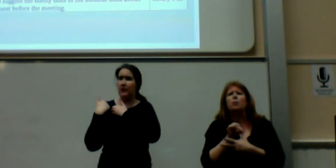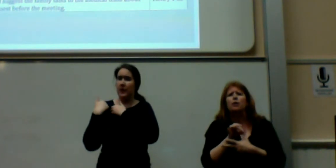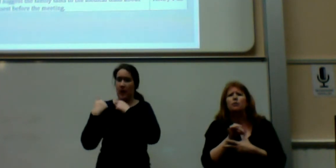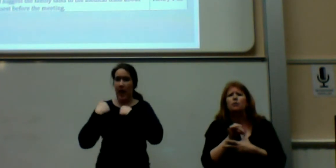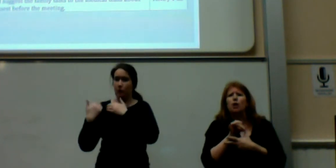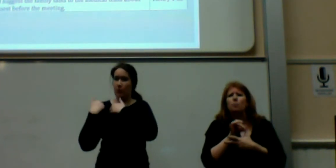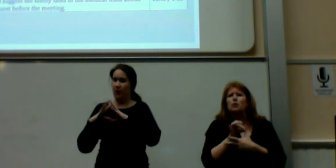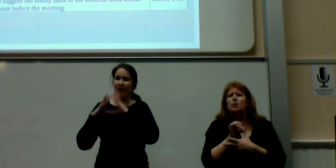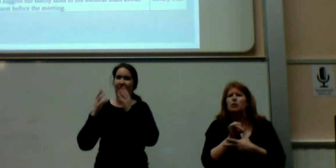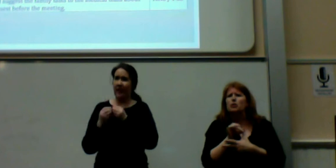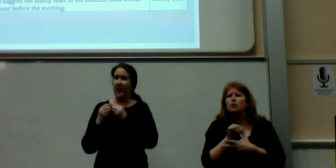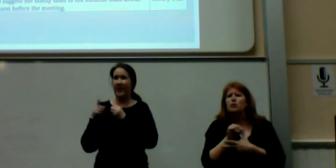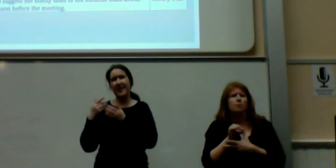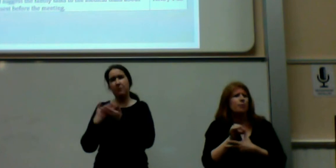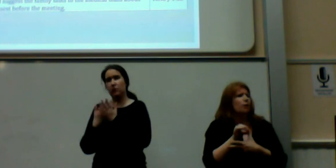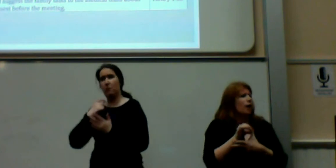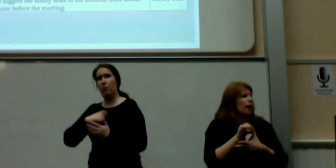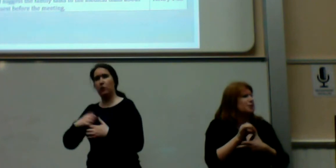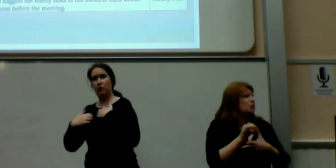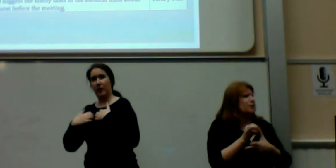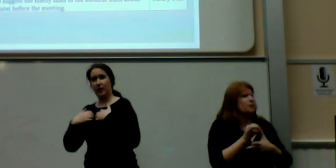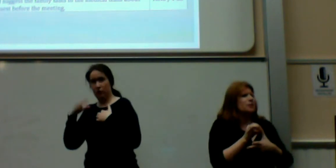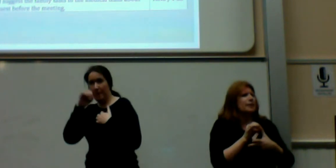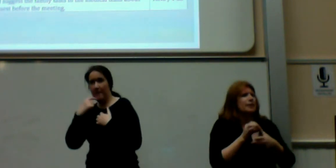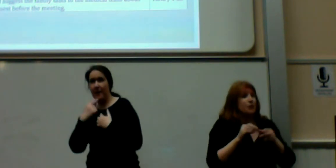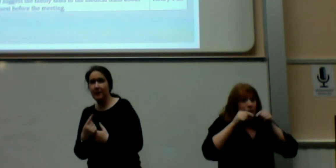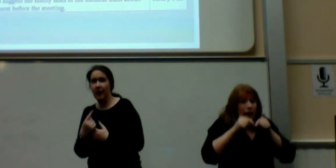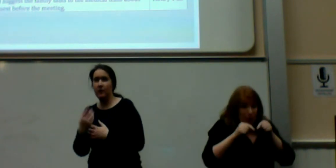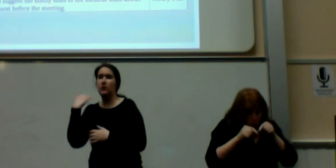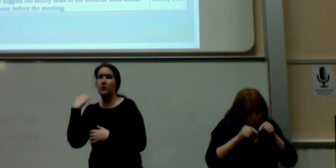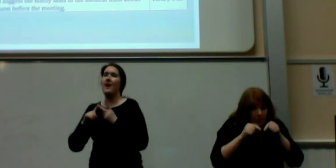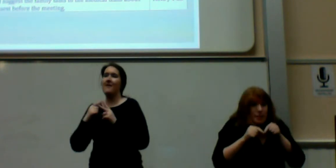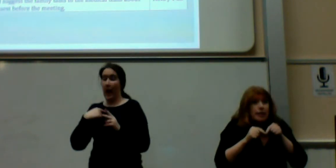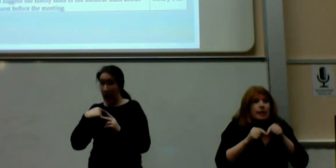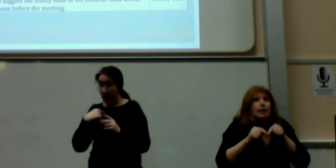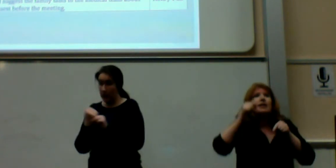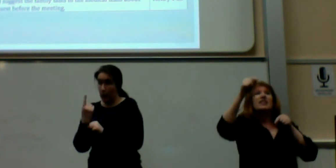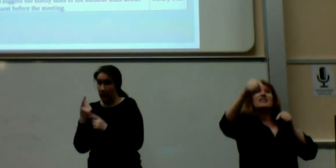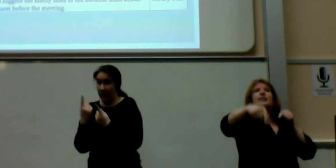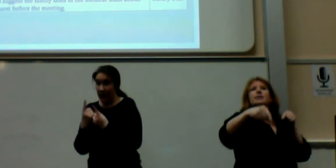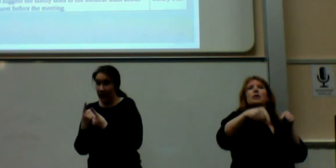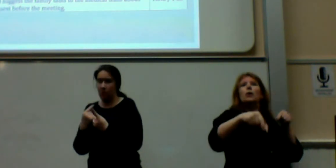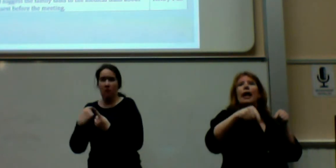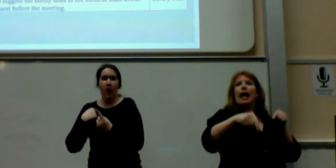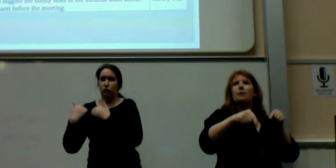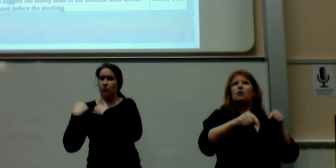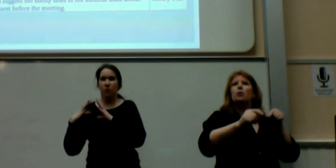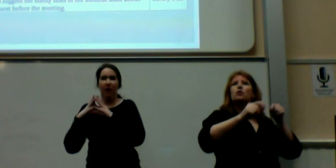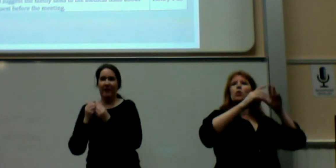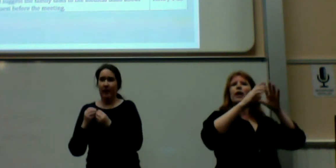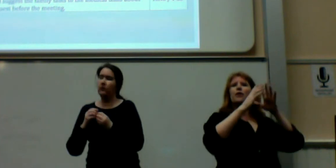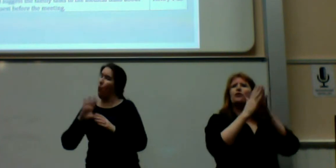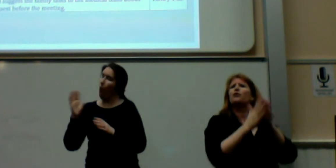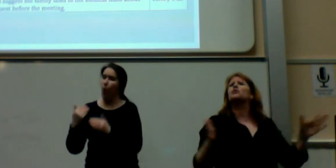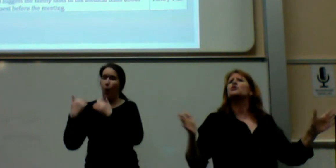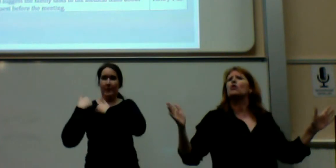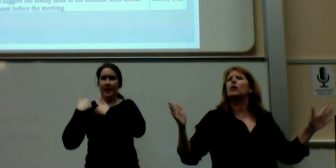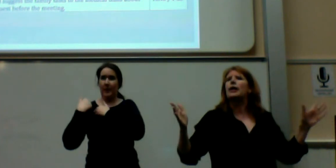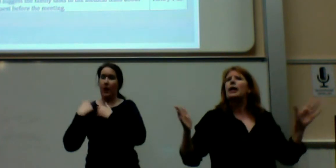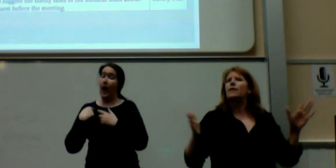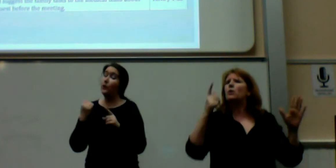was a part of personal interest. Remember, I talked about this idea that if I do this thing will happen. This person will get the